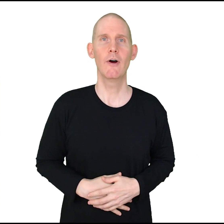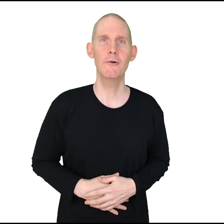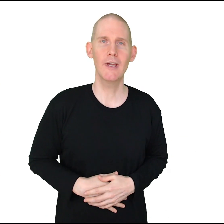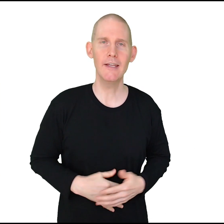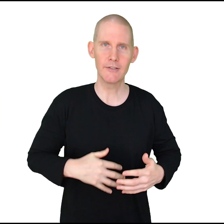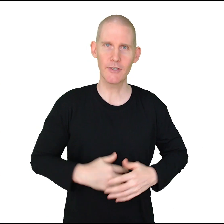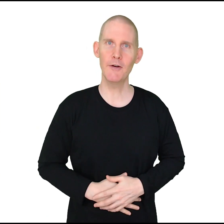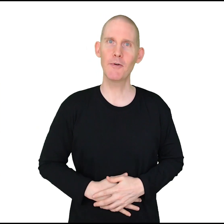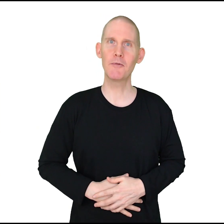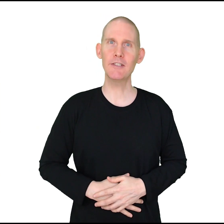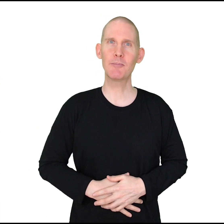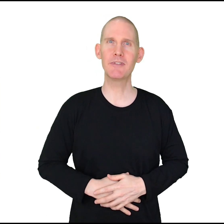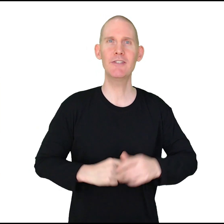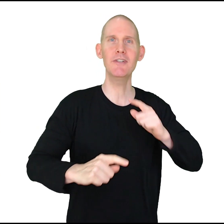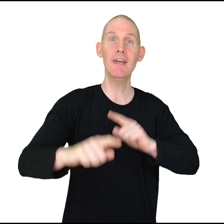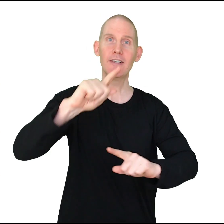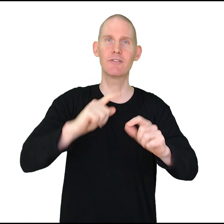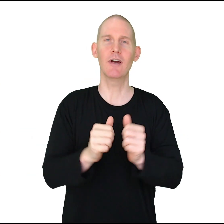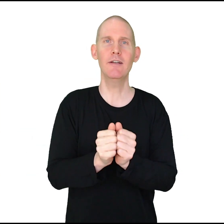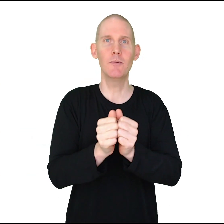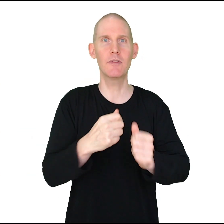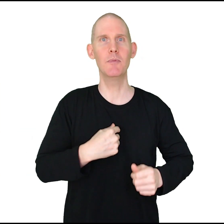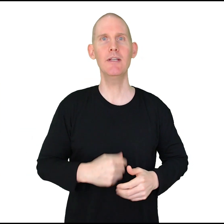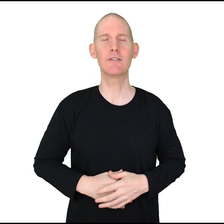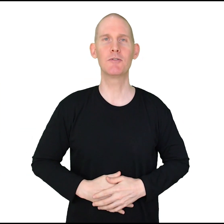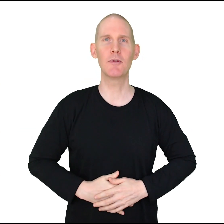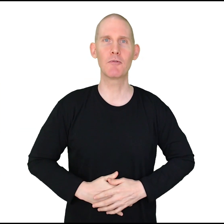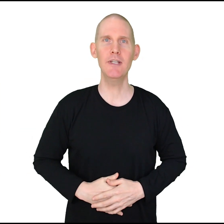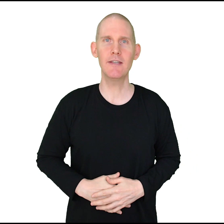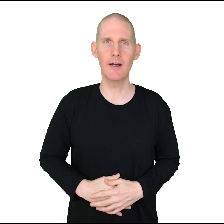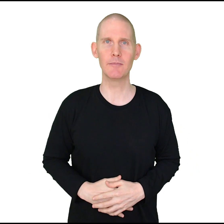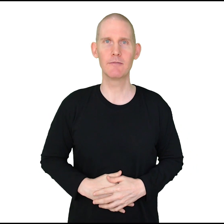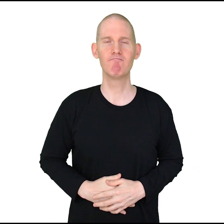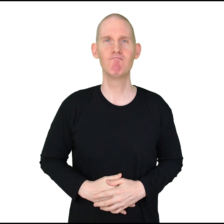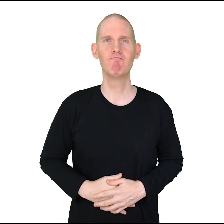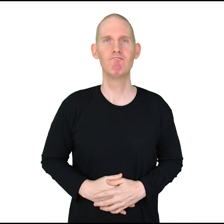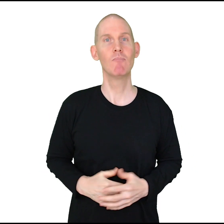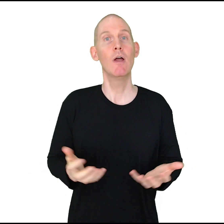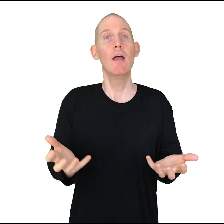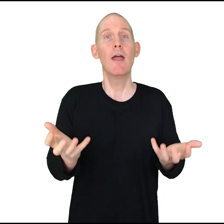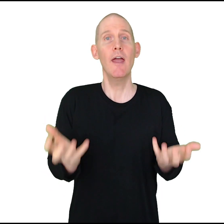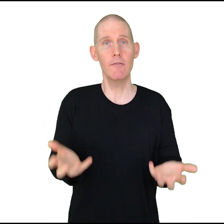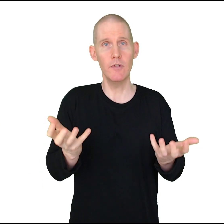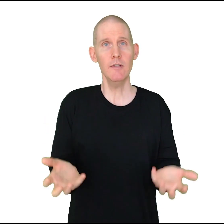Okay, starting from the rest position, sign with me. Let's do it 3 times. Heavy.